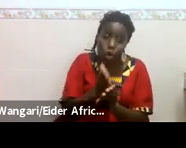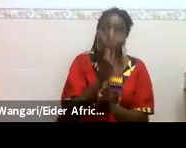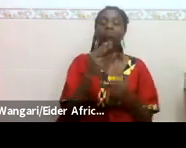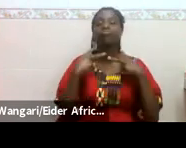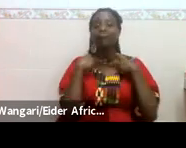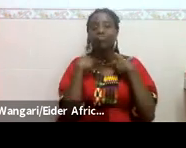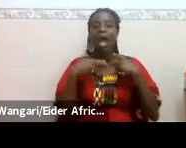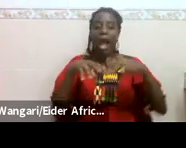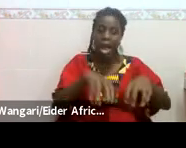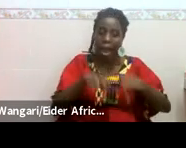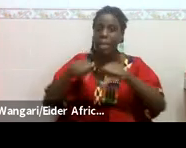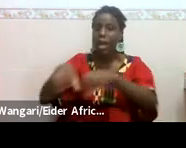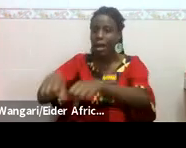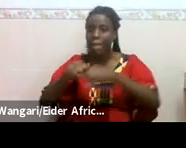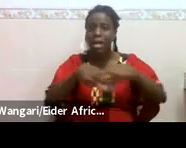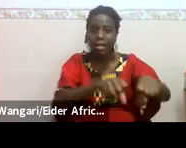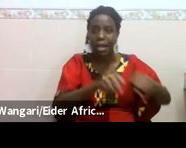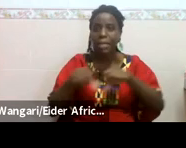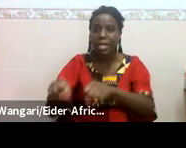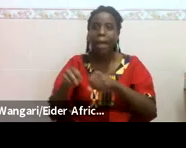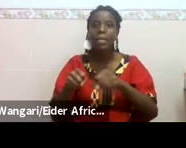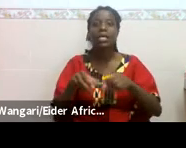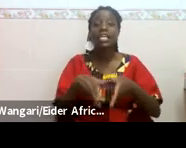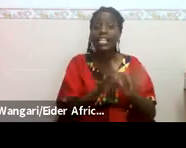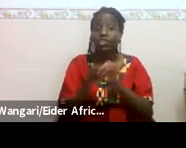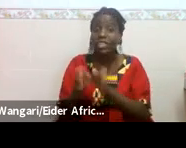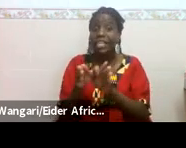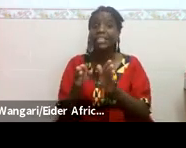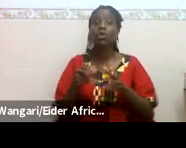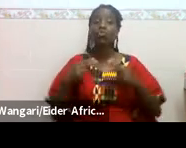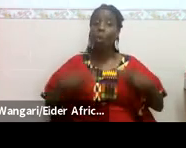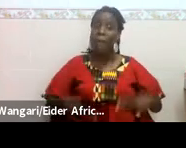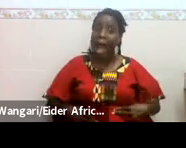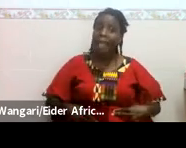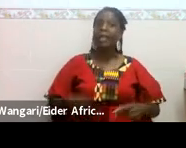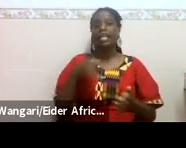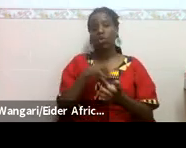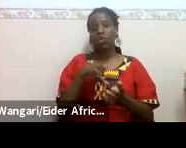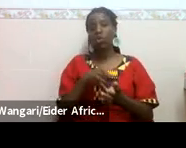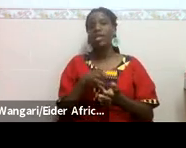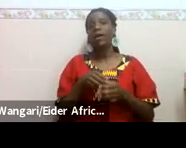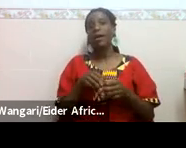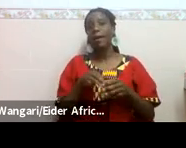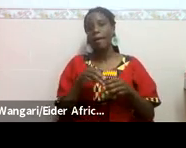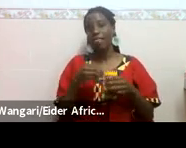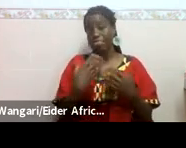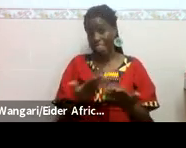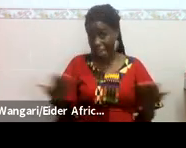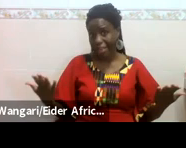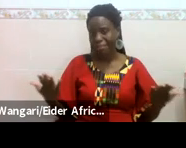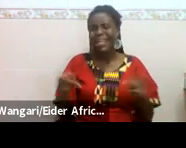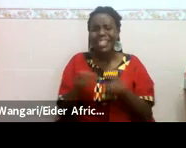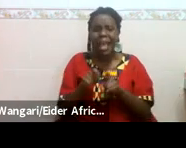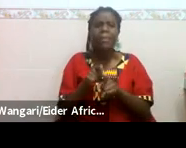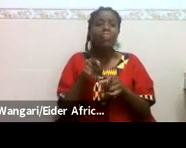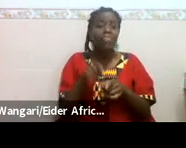resources, human resources, but also material resources. And that affects everything, and it affects the sciences that we're doing.